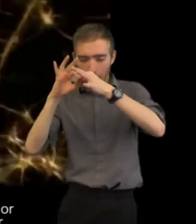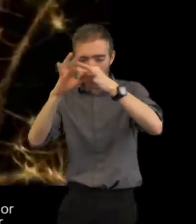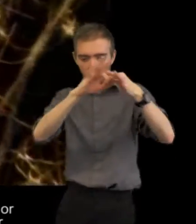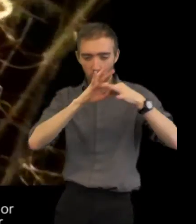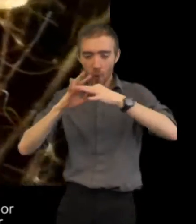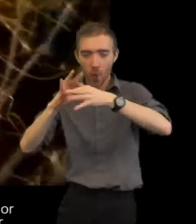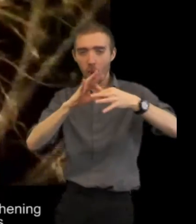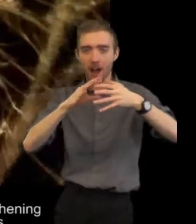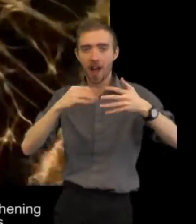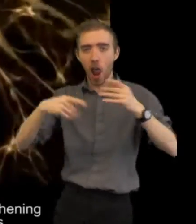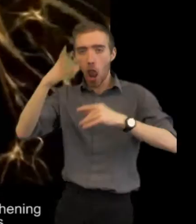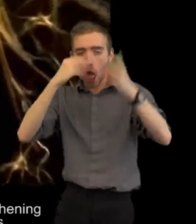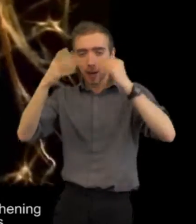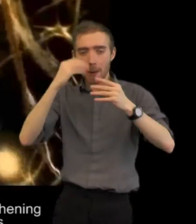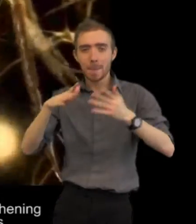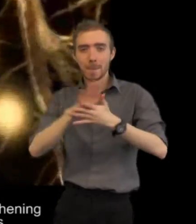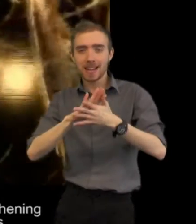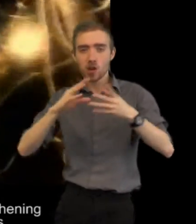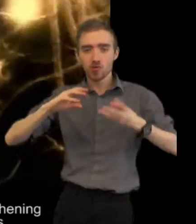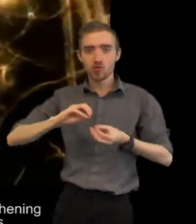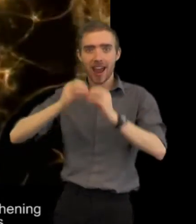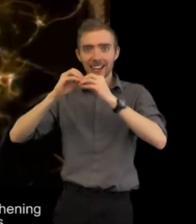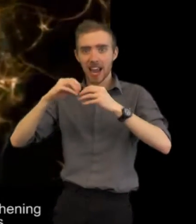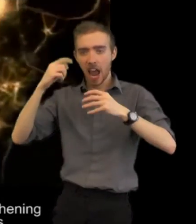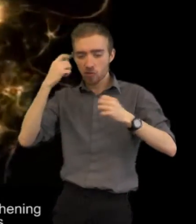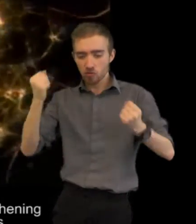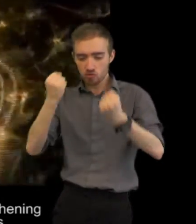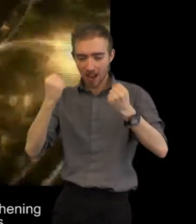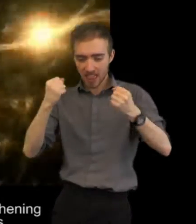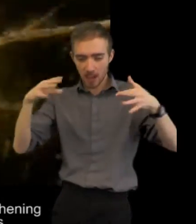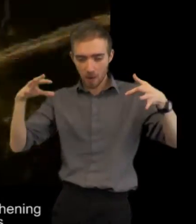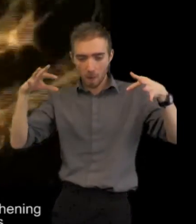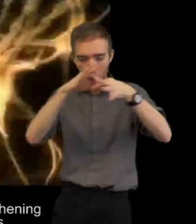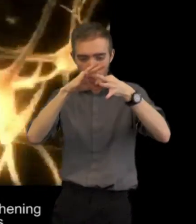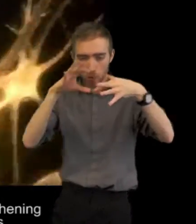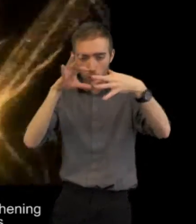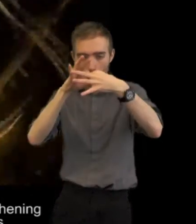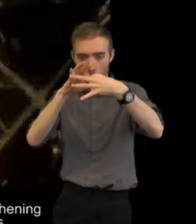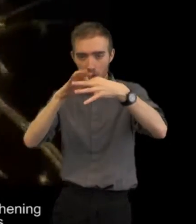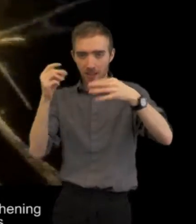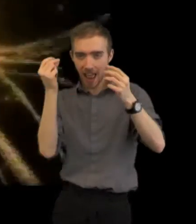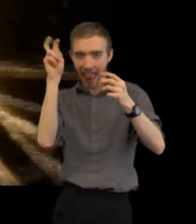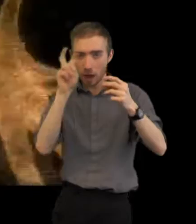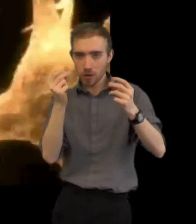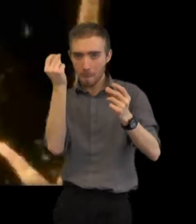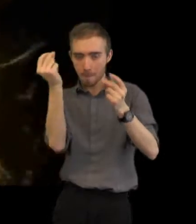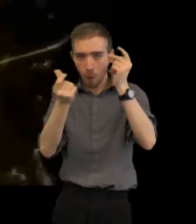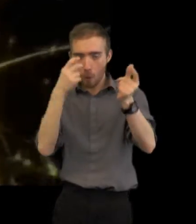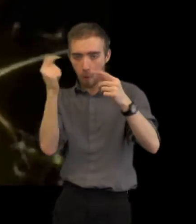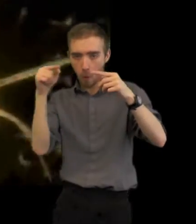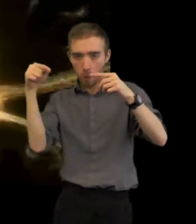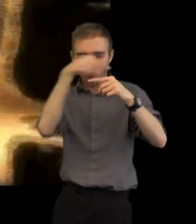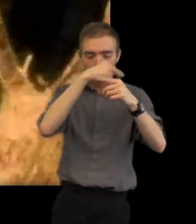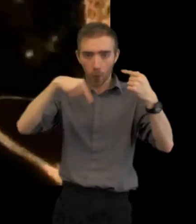together. Learning is about creating and strengthening pathways through these neurons for